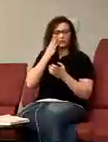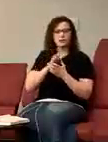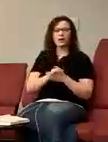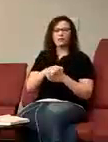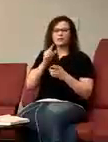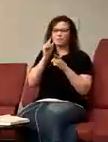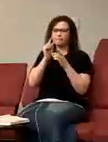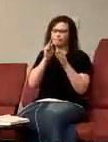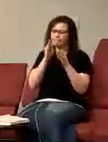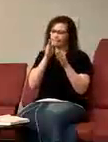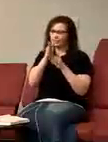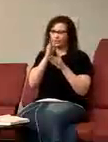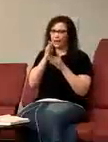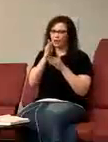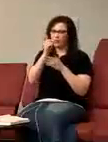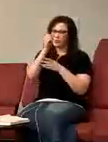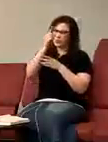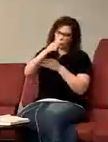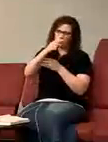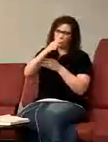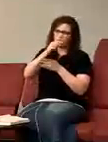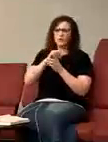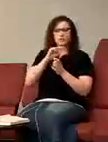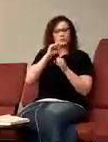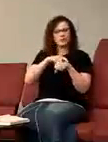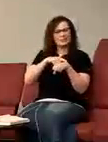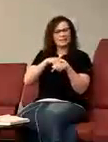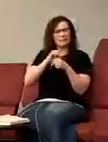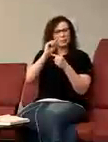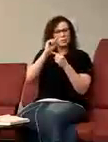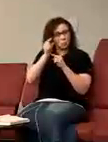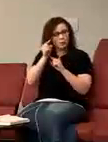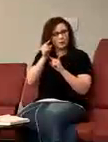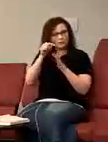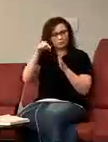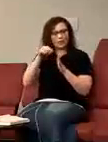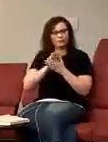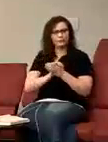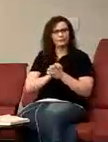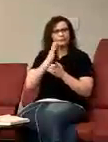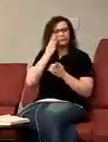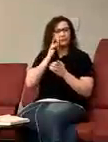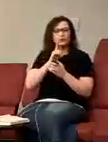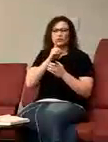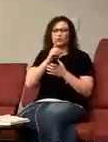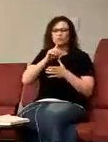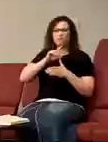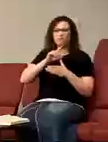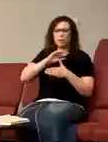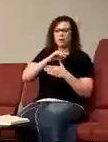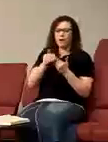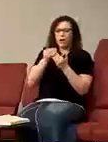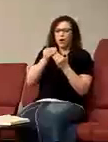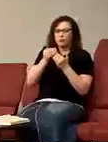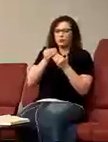down. And so the timing was off one notch, and they took it at a distributor, and they ground it out so you could almost turn it all the way up